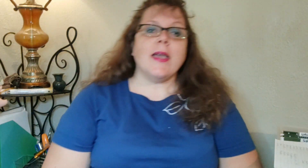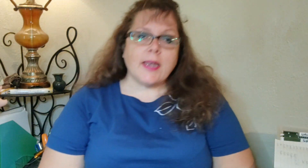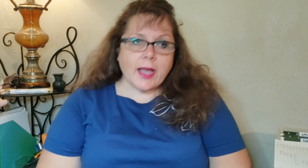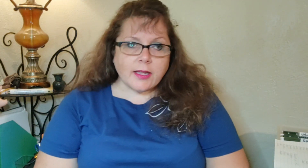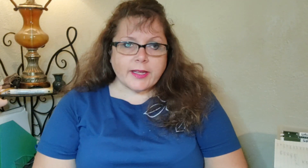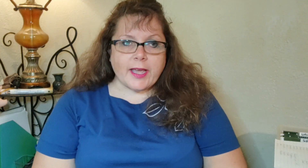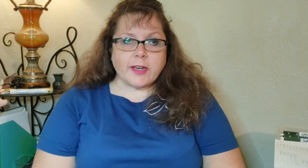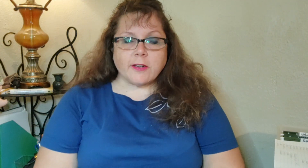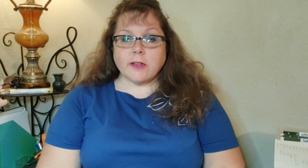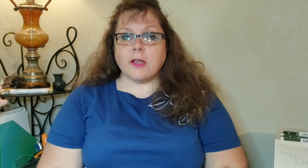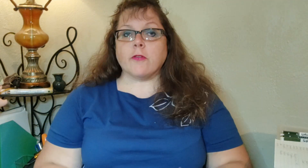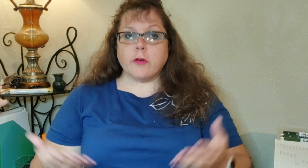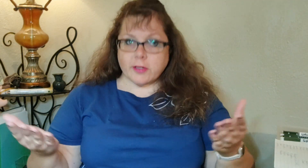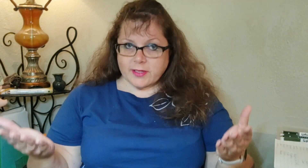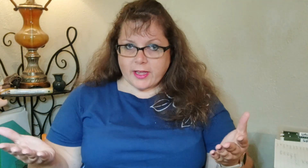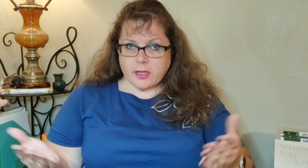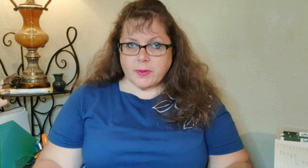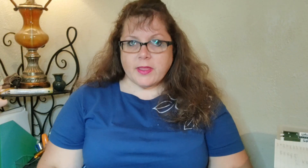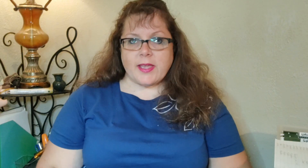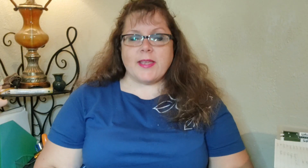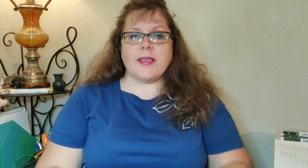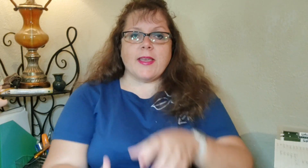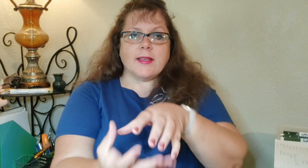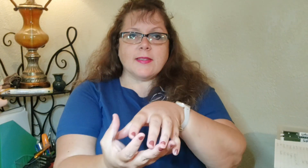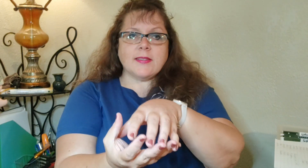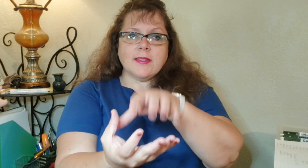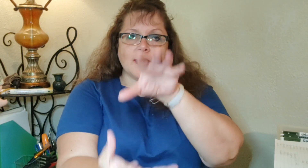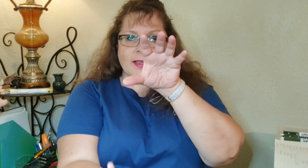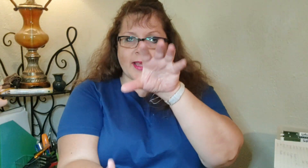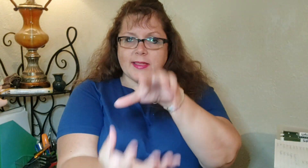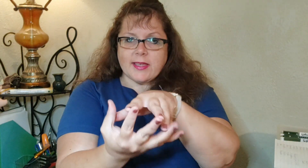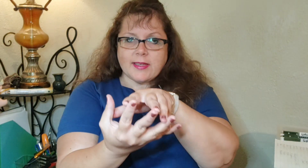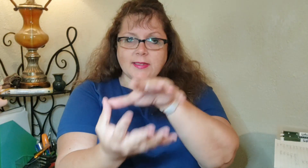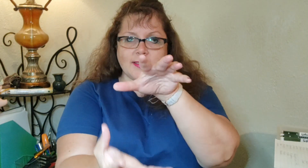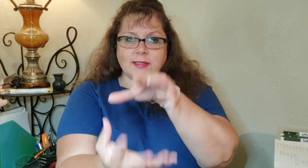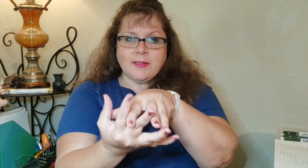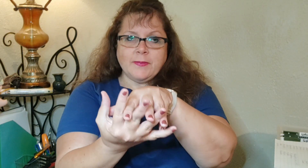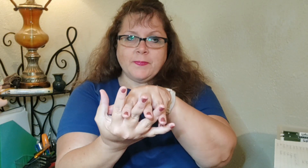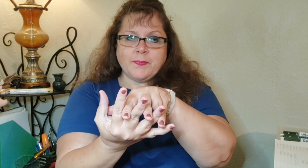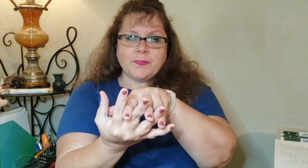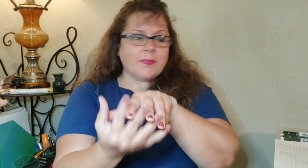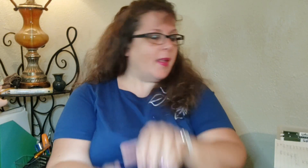An alligator, of course, like you would think, is like this.